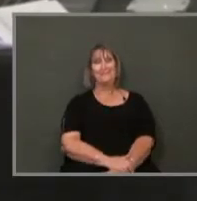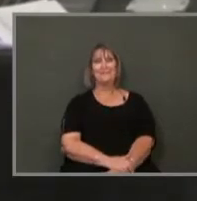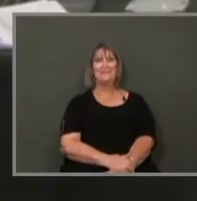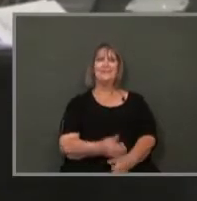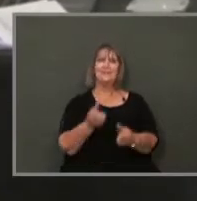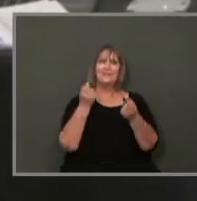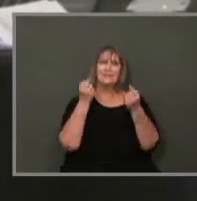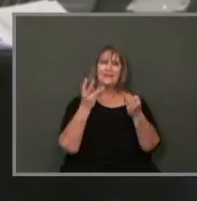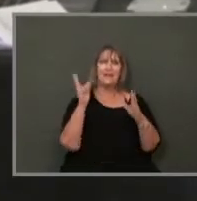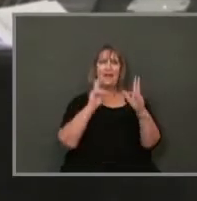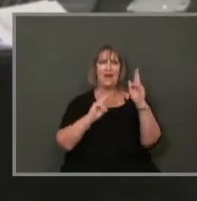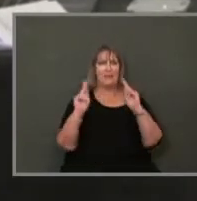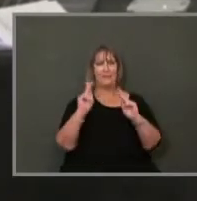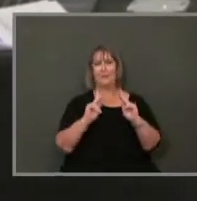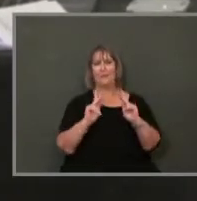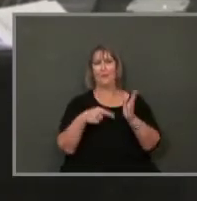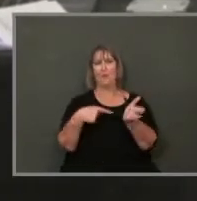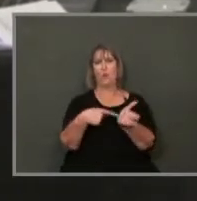of people that never paid their bills.